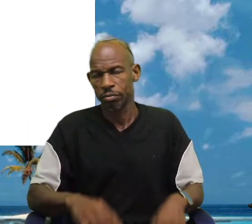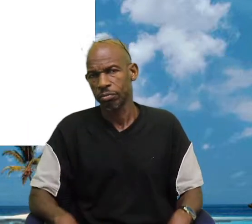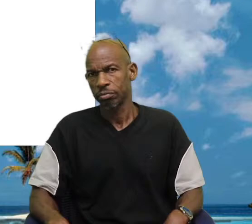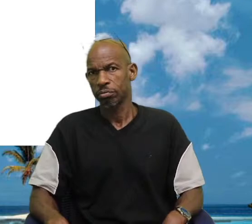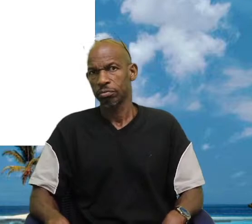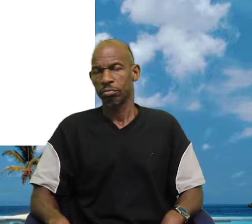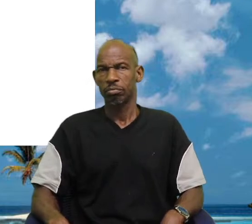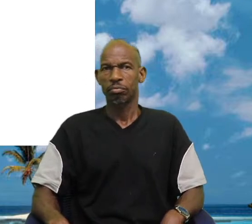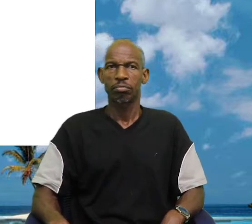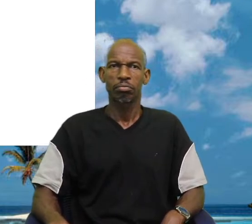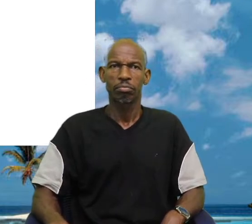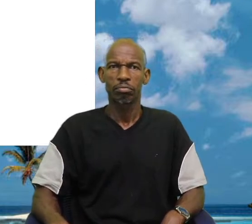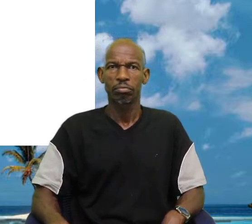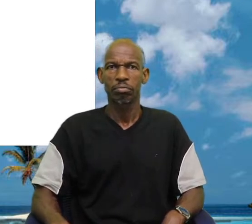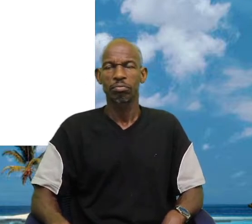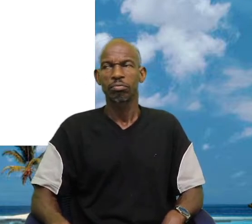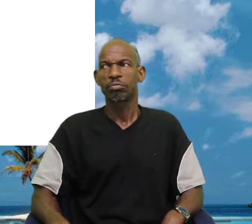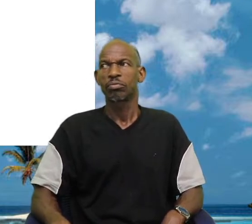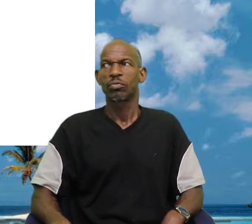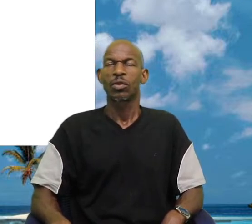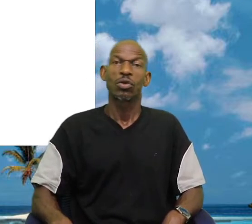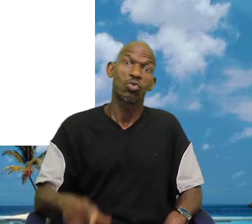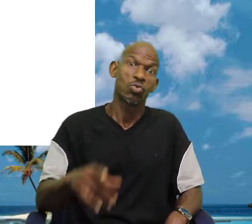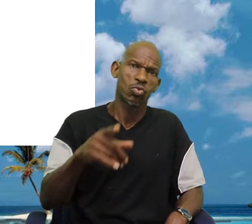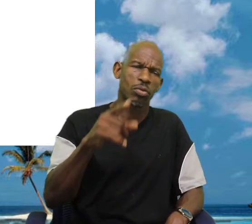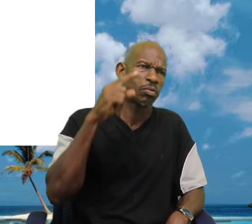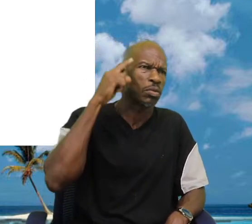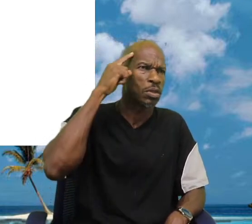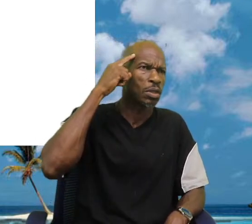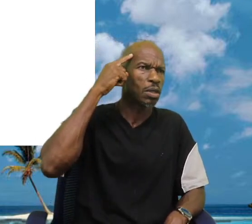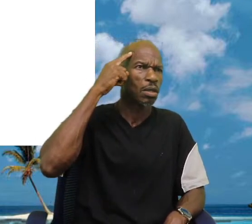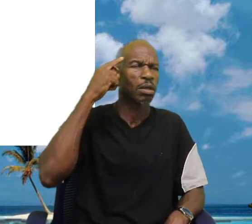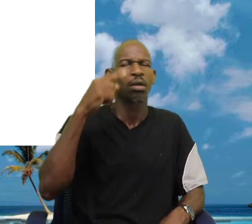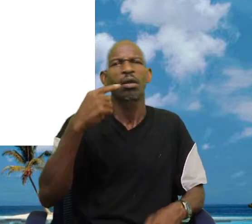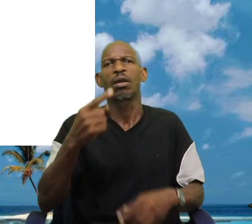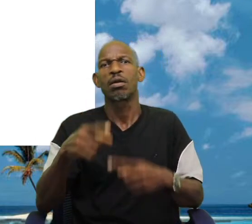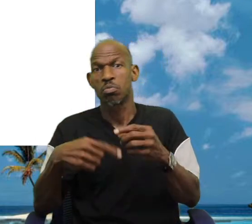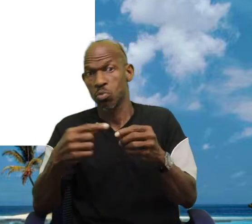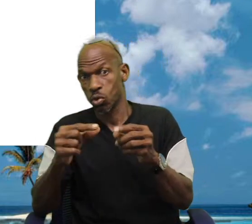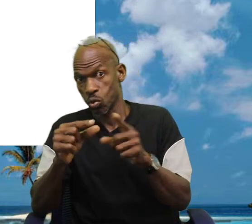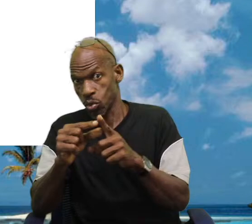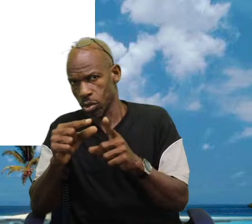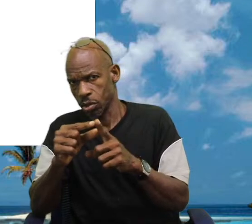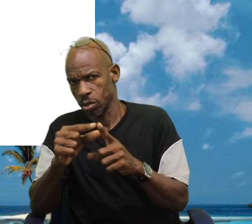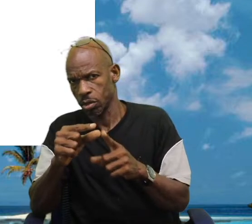you are thinking about this word as an adjective